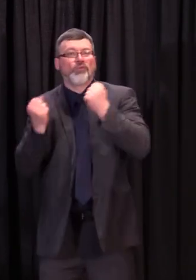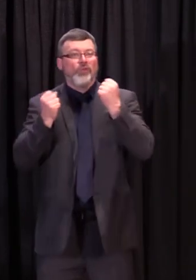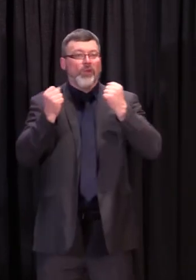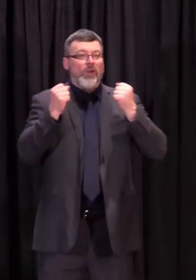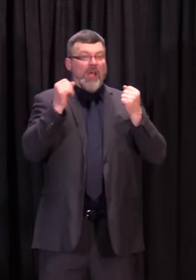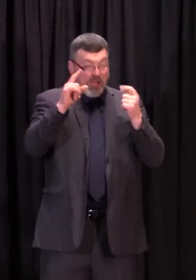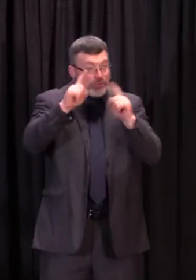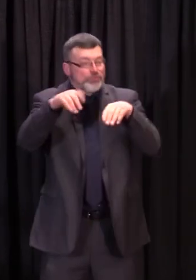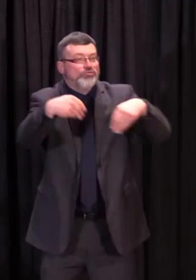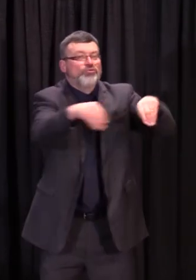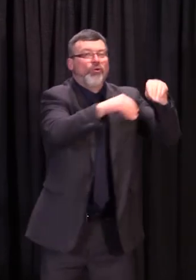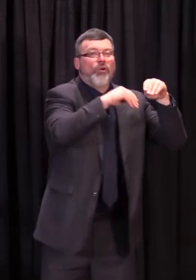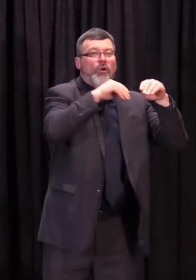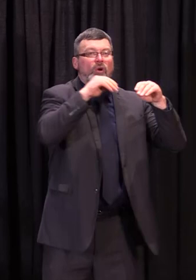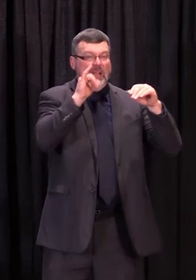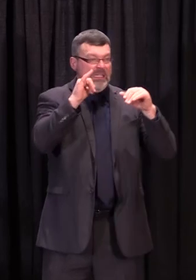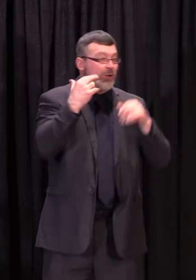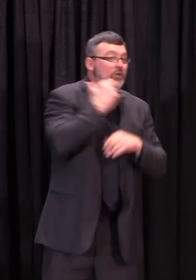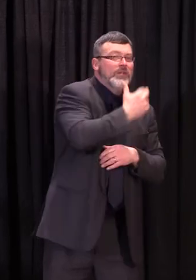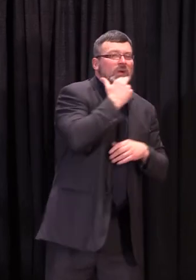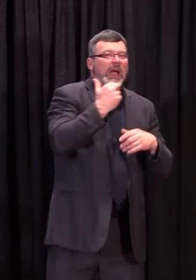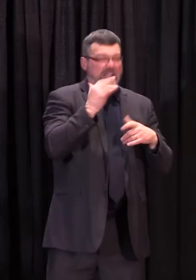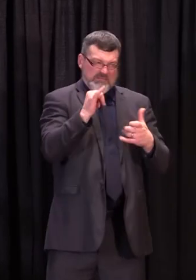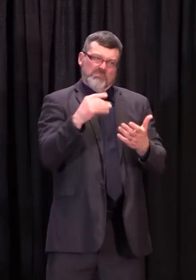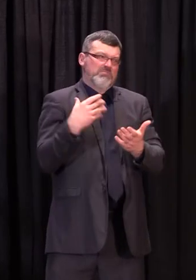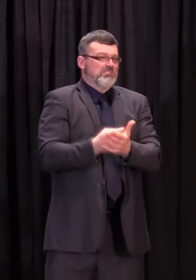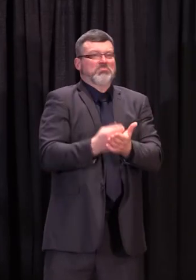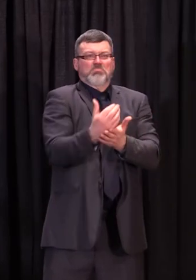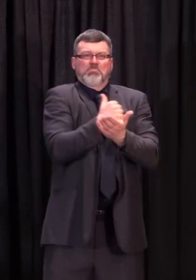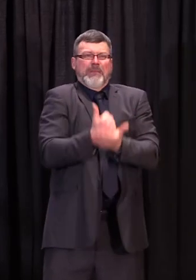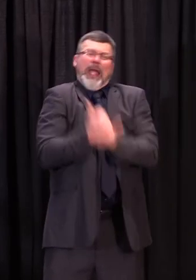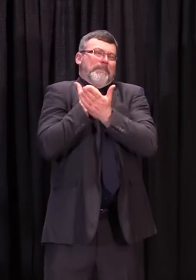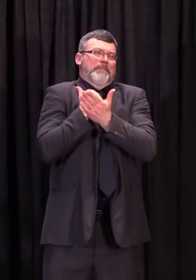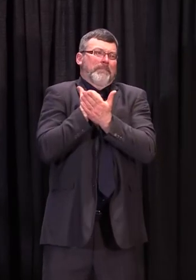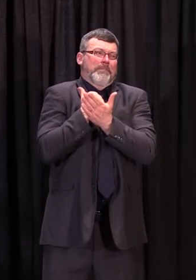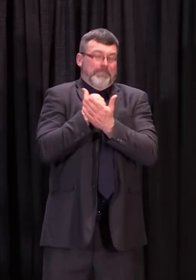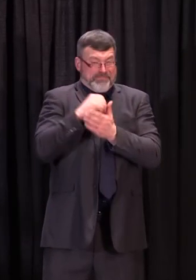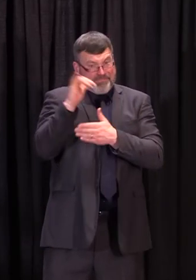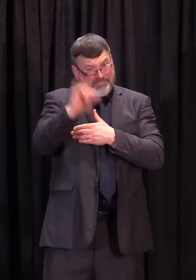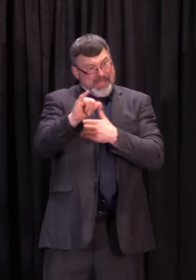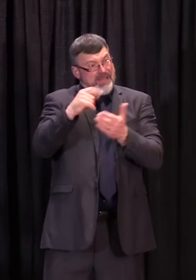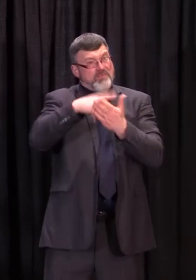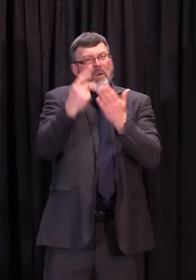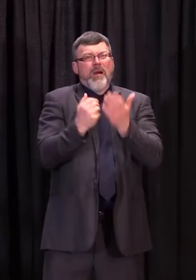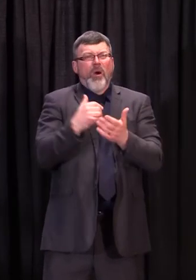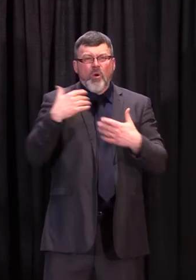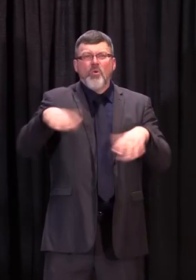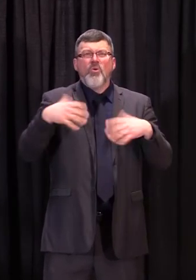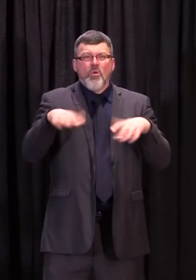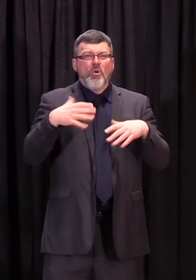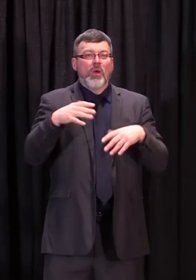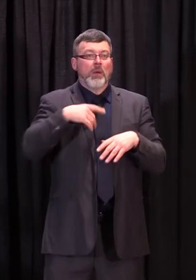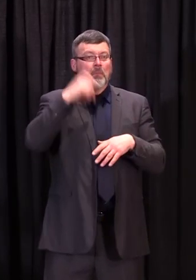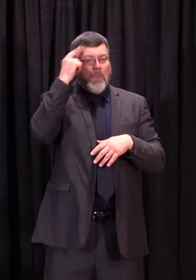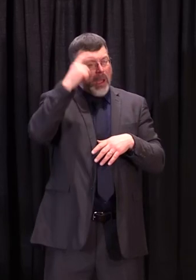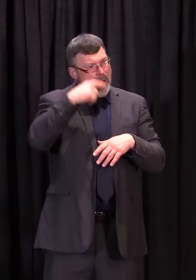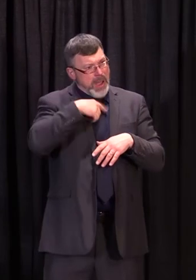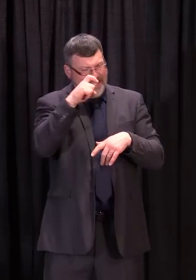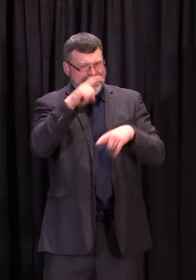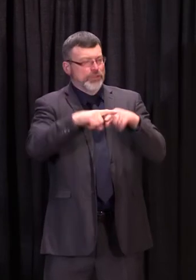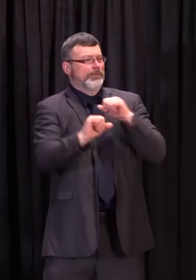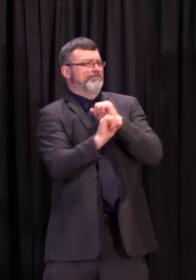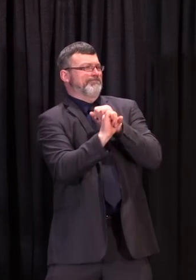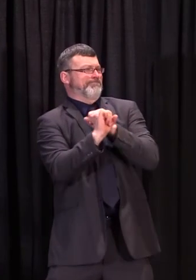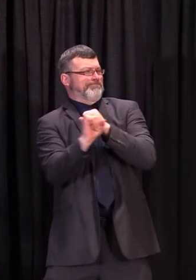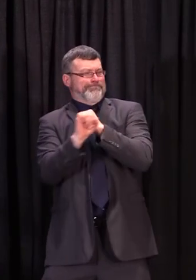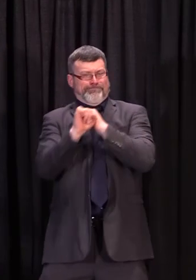This incentive helps, but we need to do more to sell ourselves. So I'm proposing a regional network to